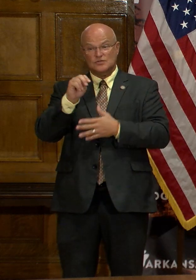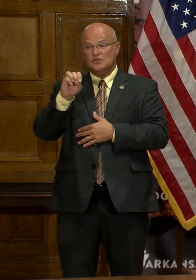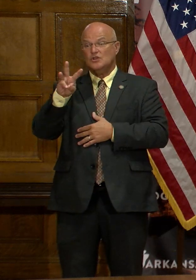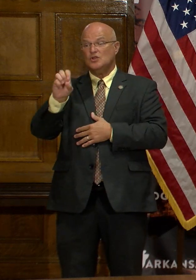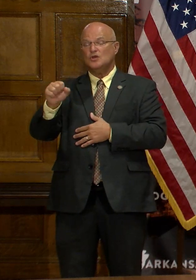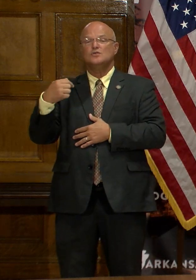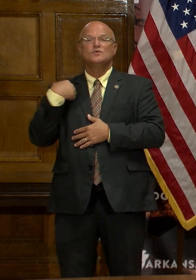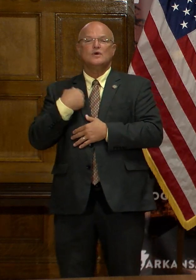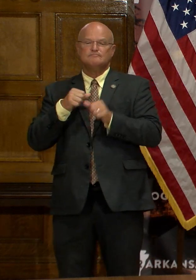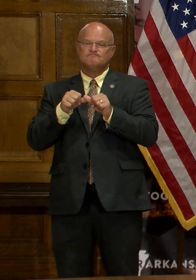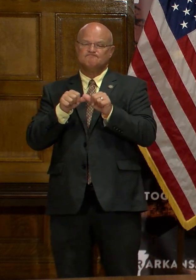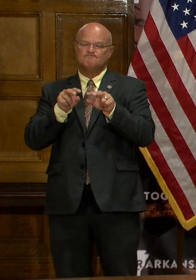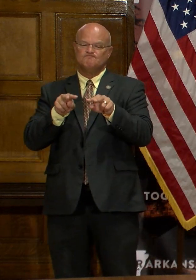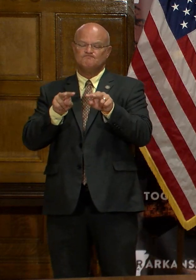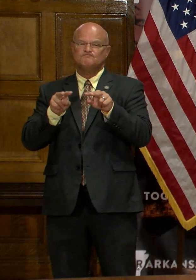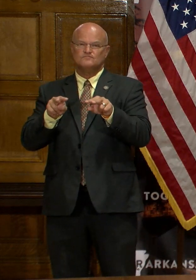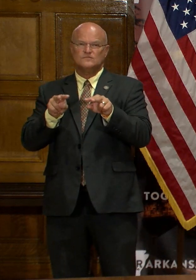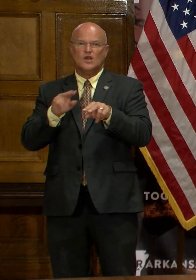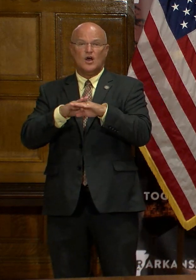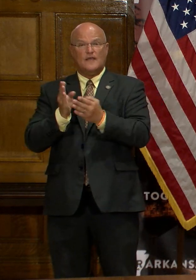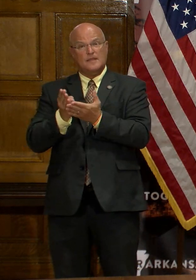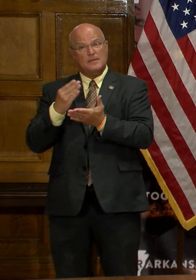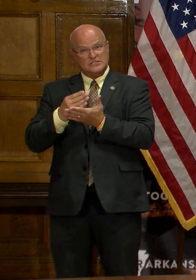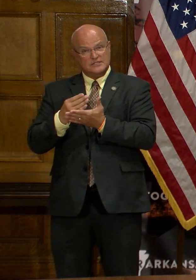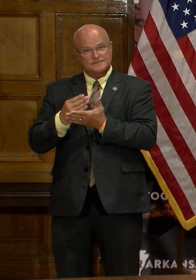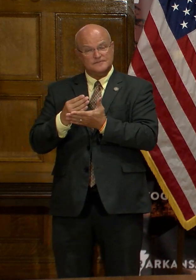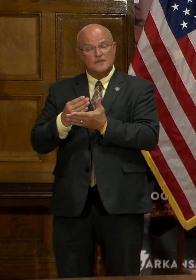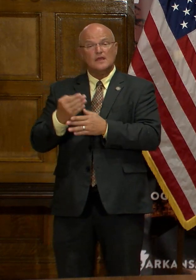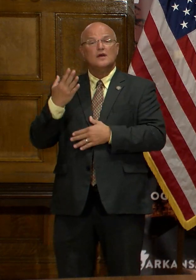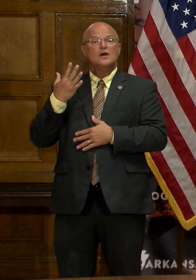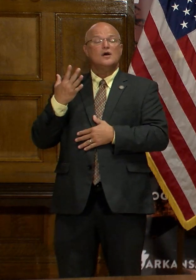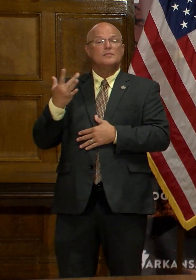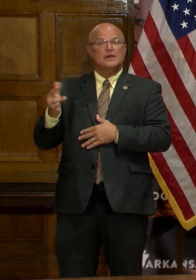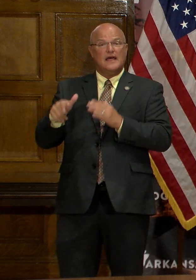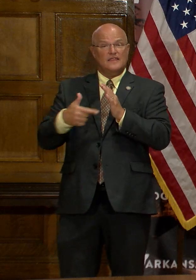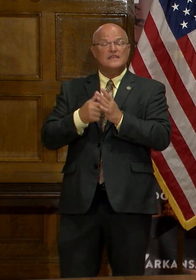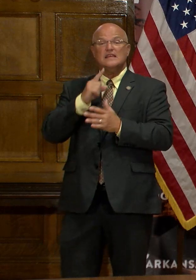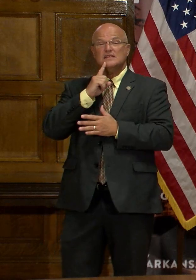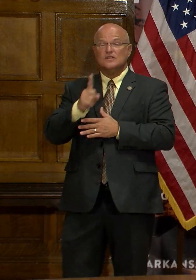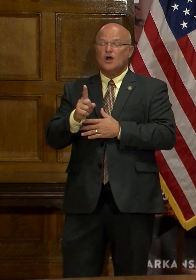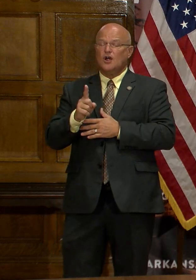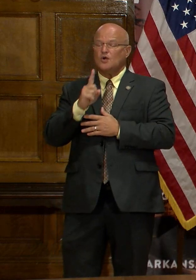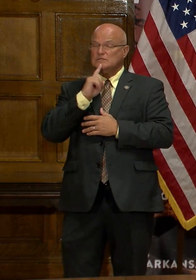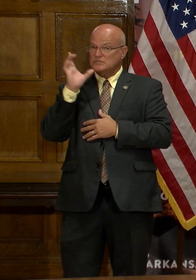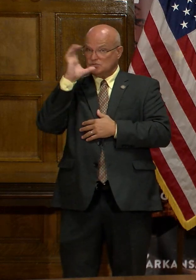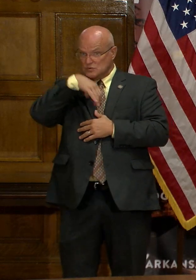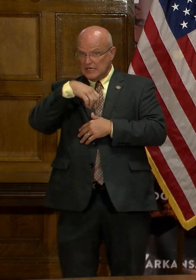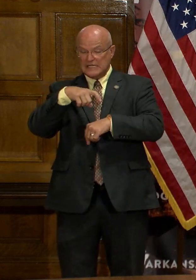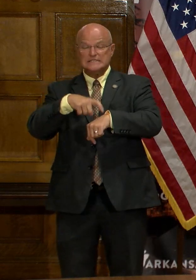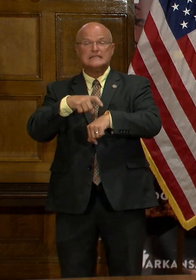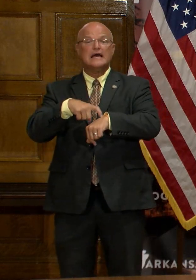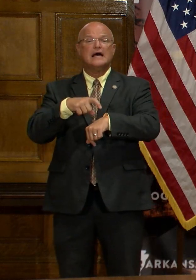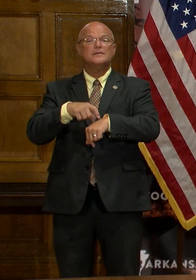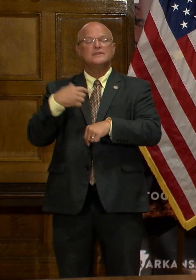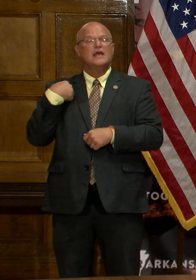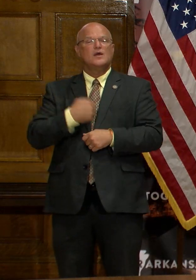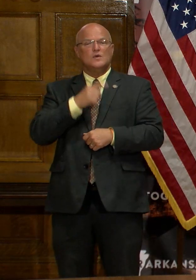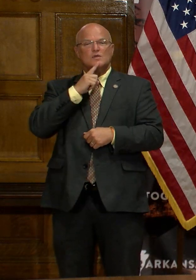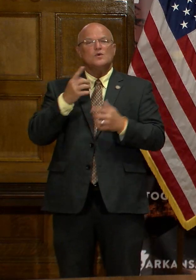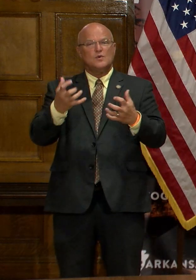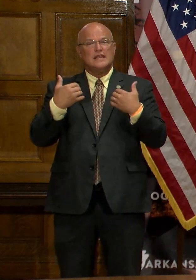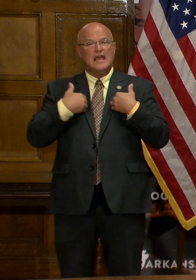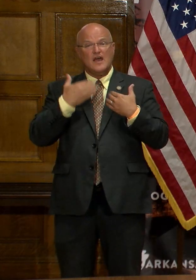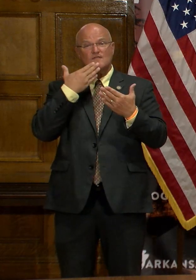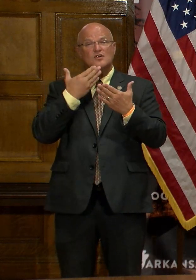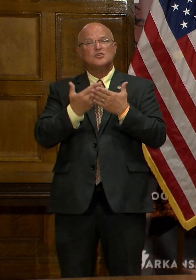will continue to keep a tight rein on the budget because these are uncertain times, and we certainly want to